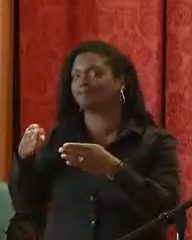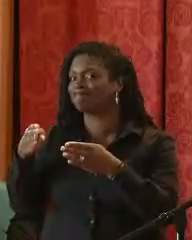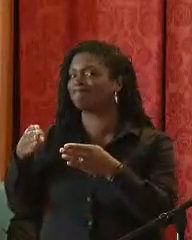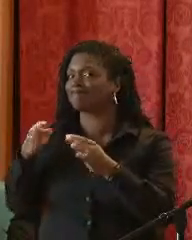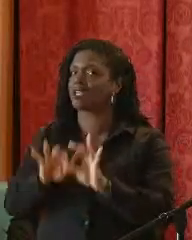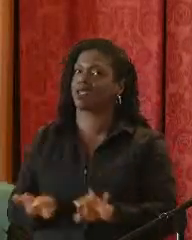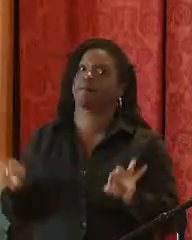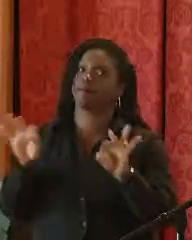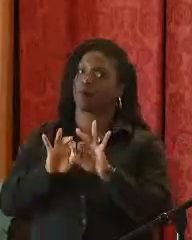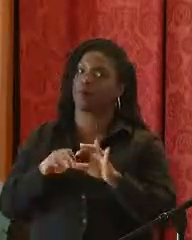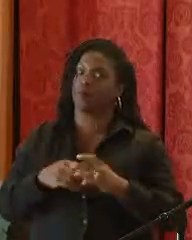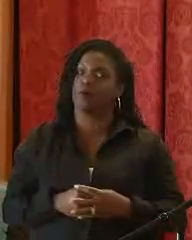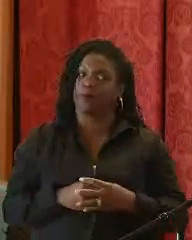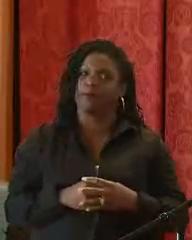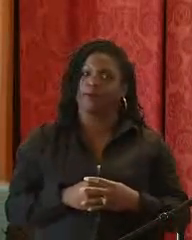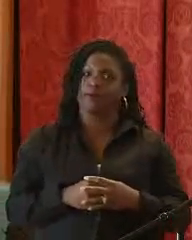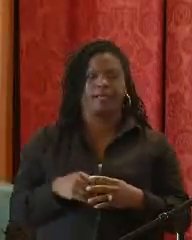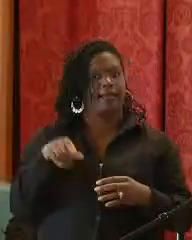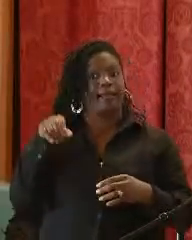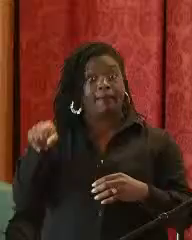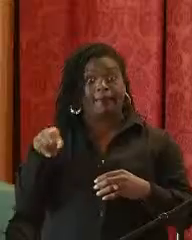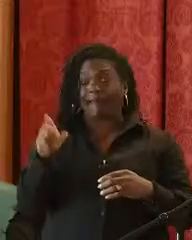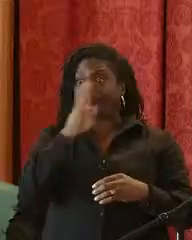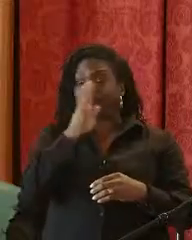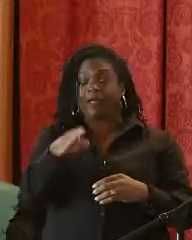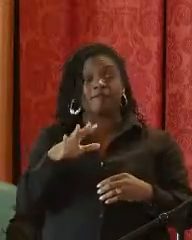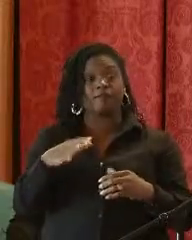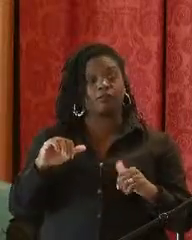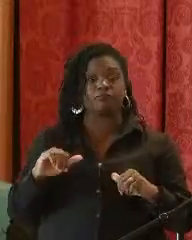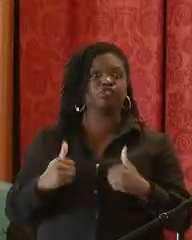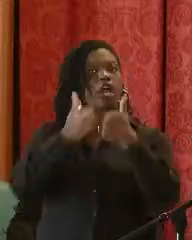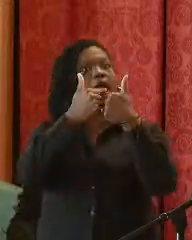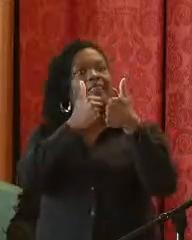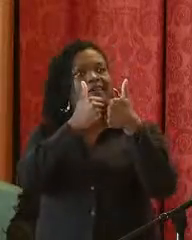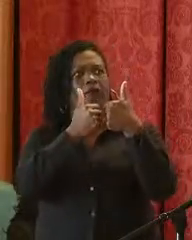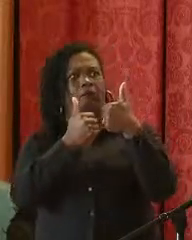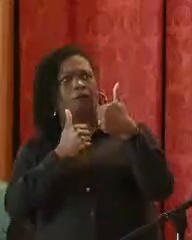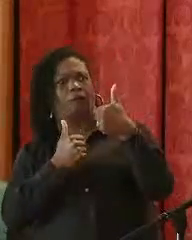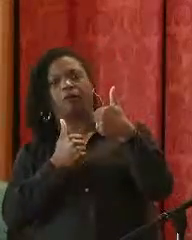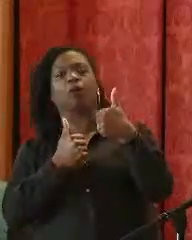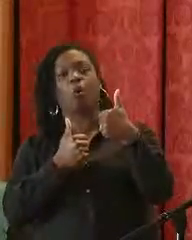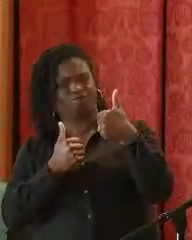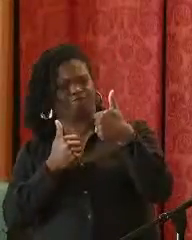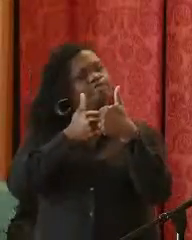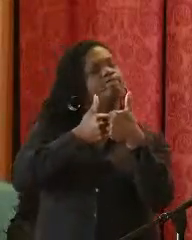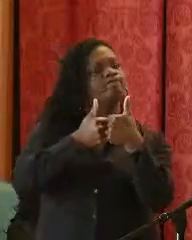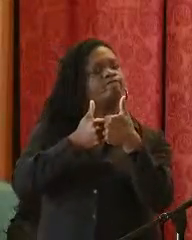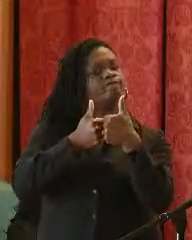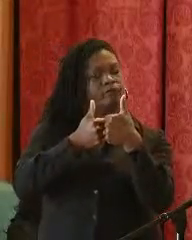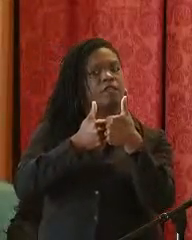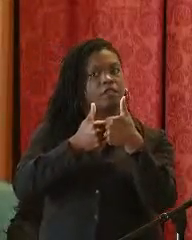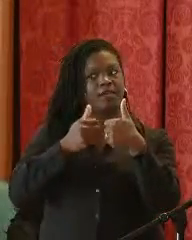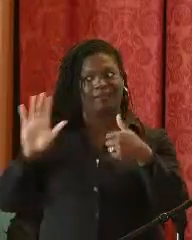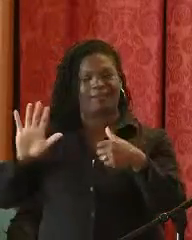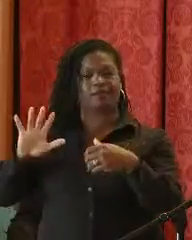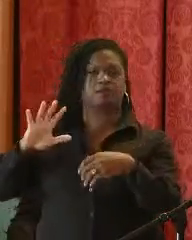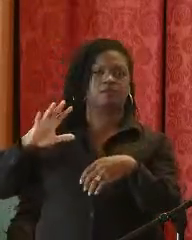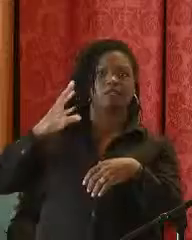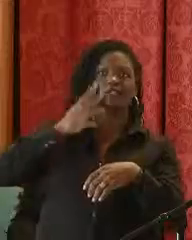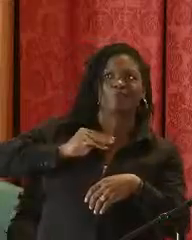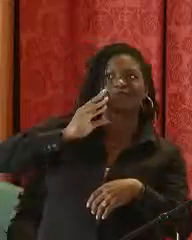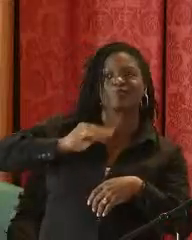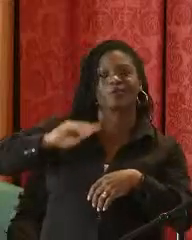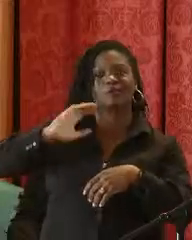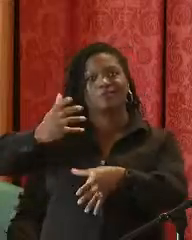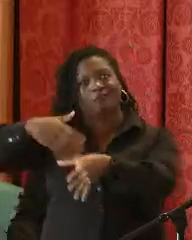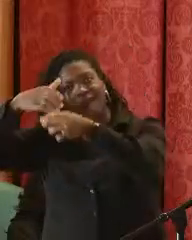challenge. He brought his strong curriculum, technology, and fiscal knowledge to bear, not only on every decision he